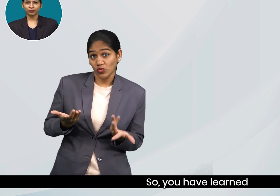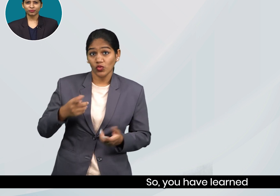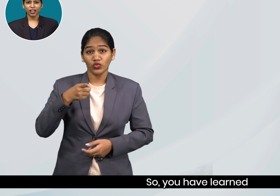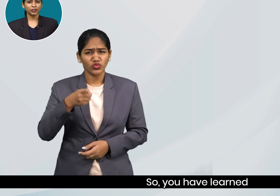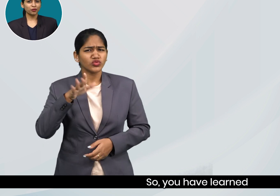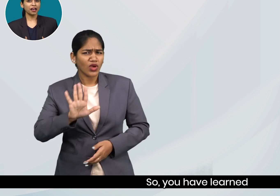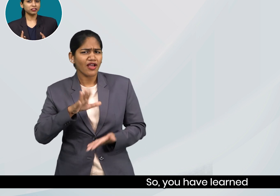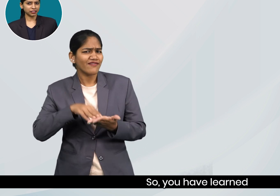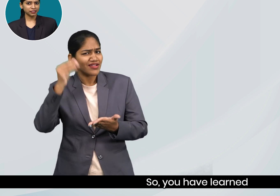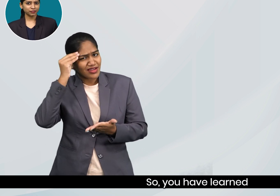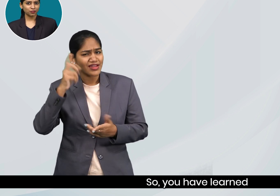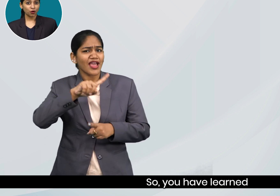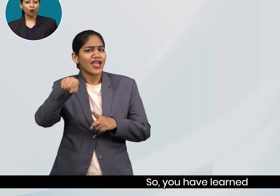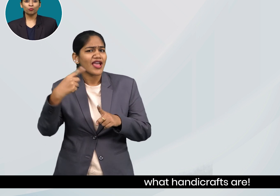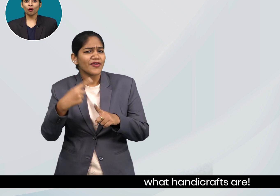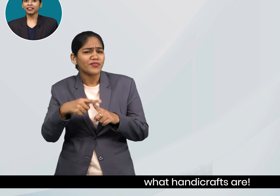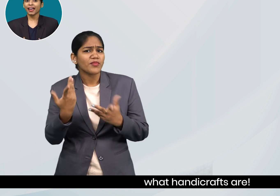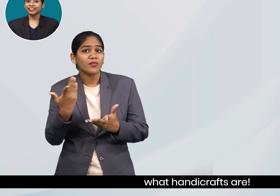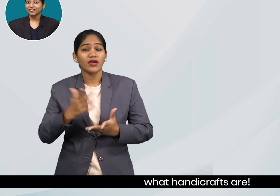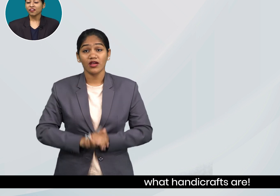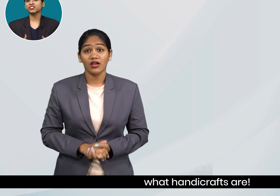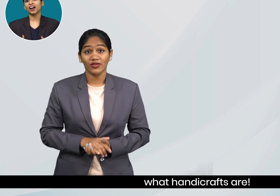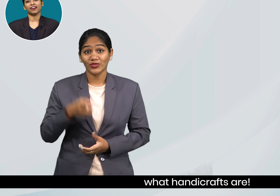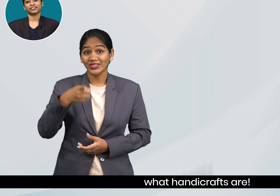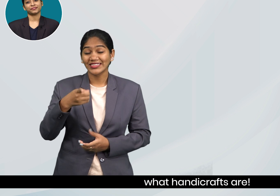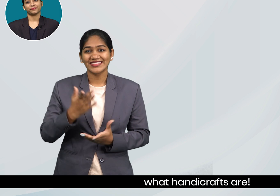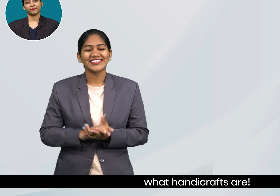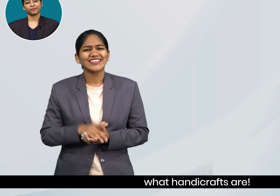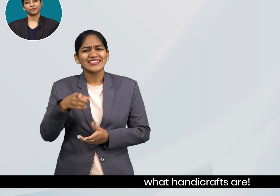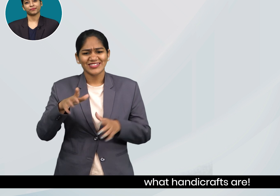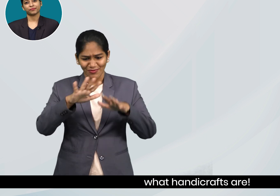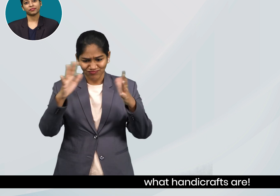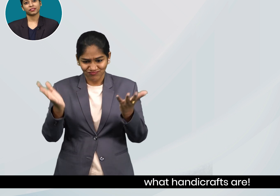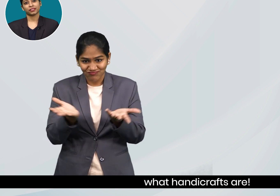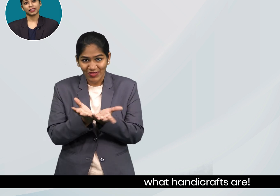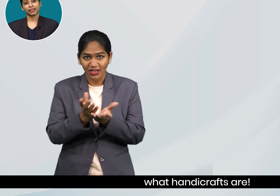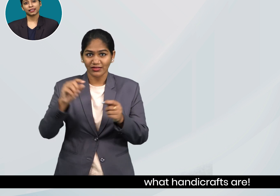So, you have learned what handicrafts are.